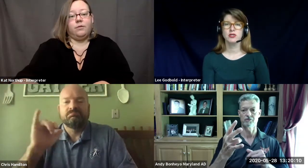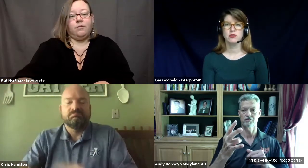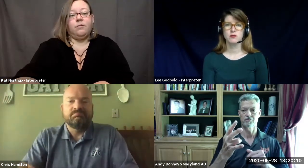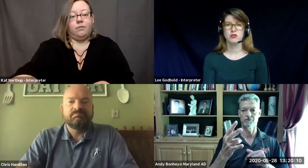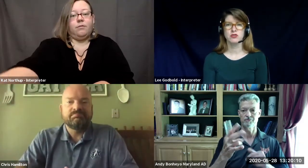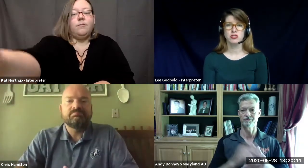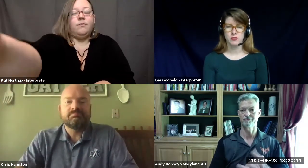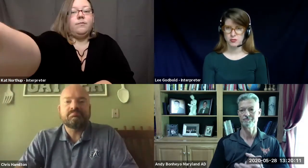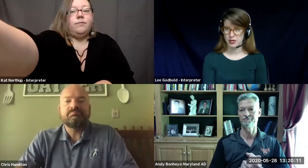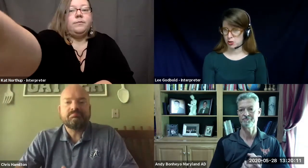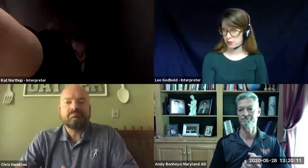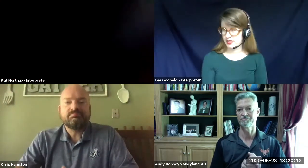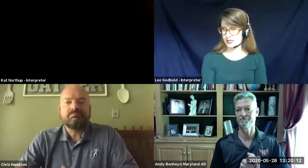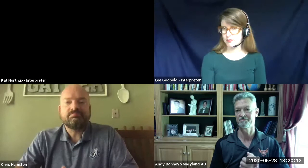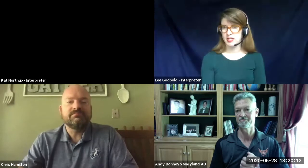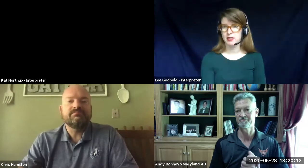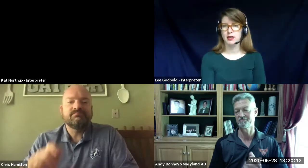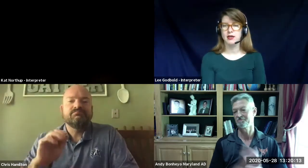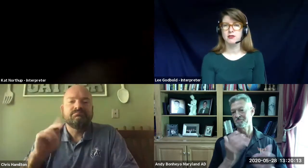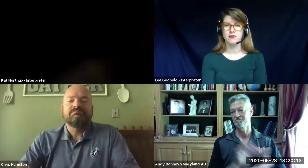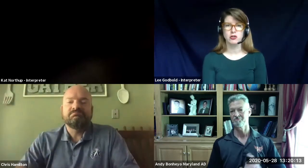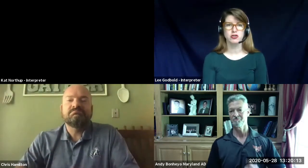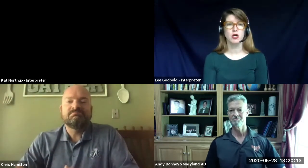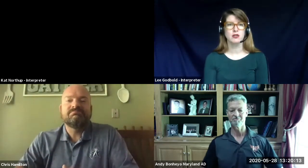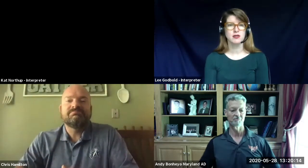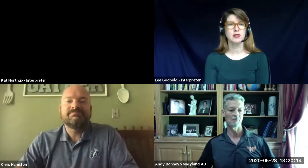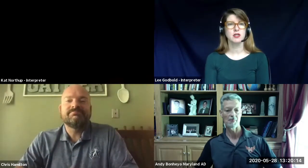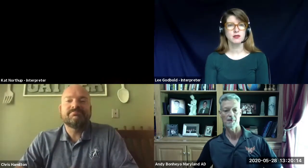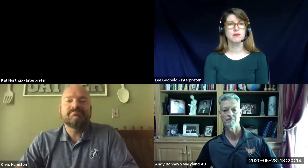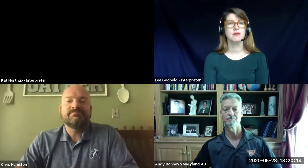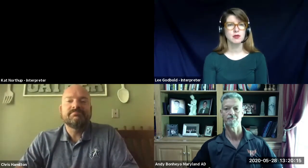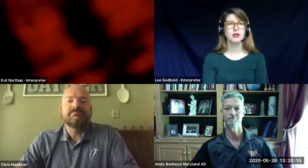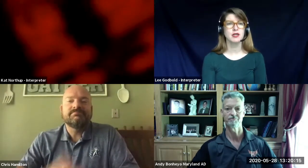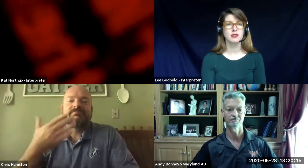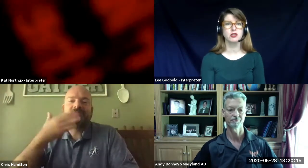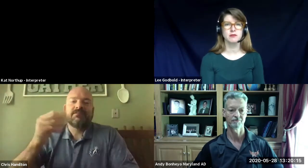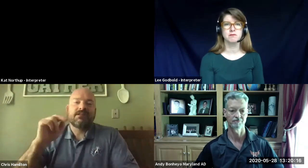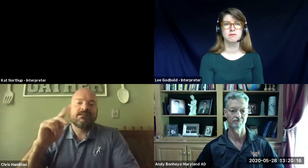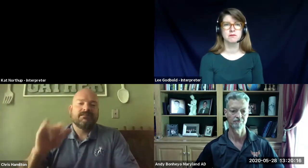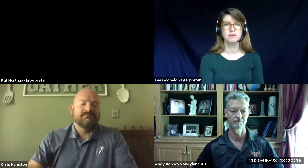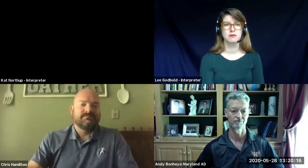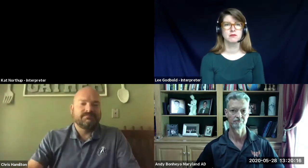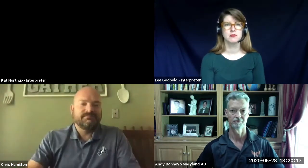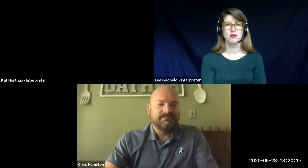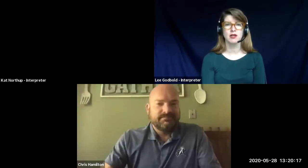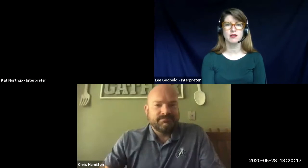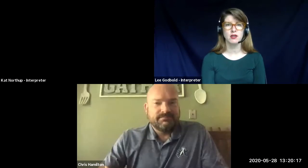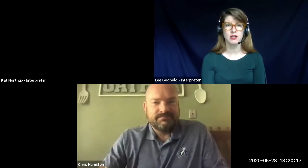Graduation was originally supposed to be tomorrow, but it's been deferred to August 17th. Okay, gotcha. All right, thank you, Andy.